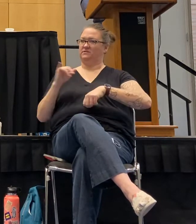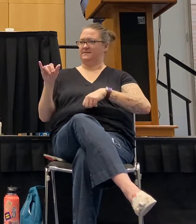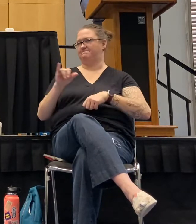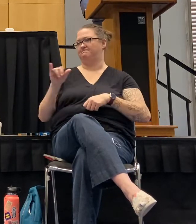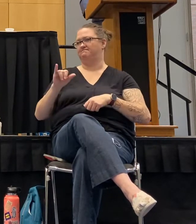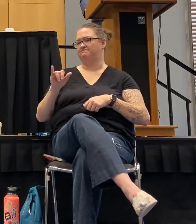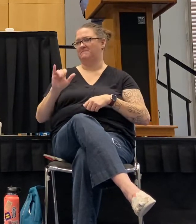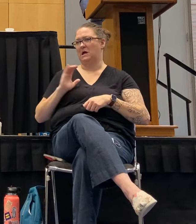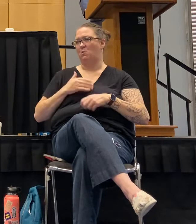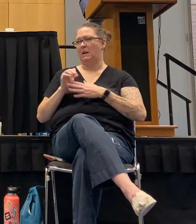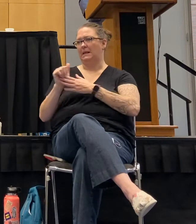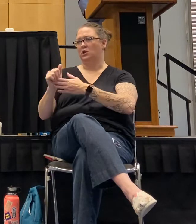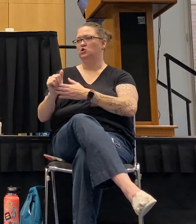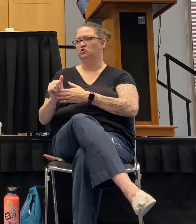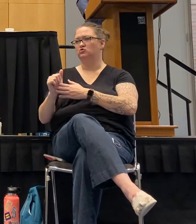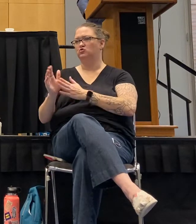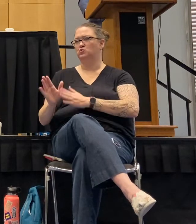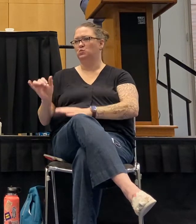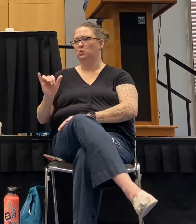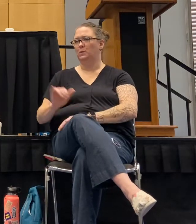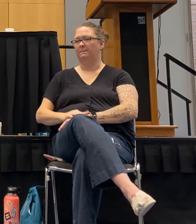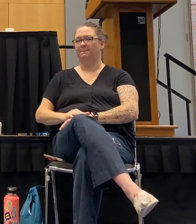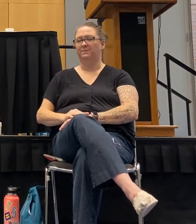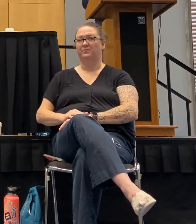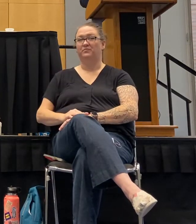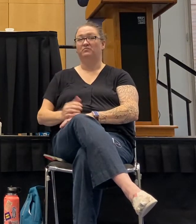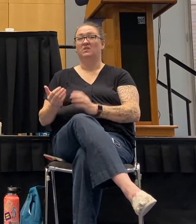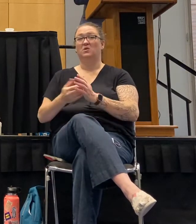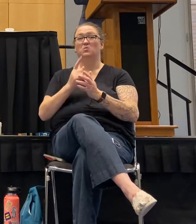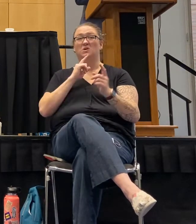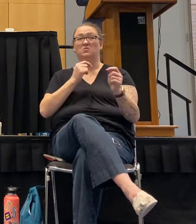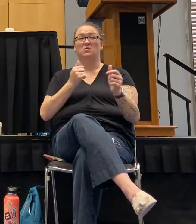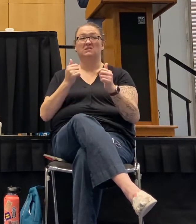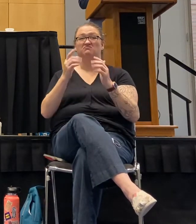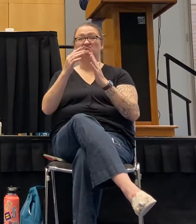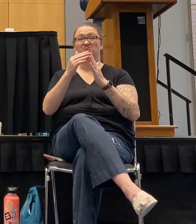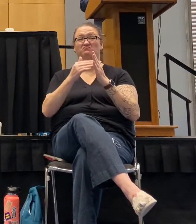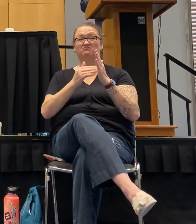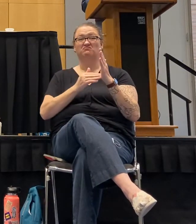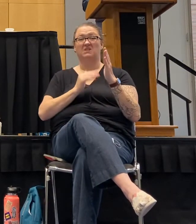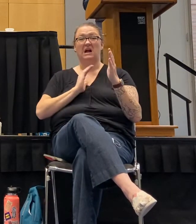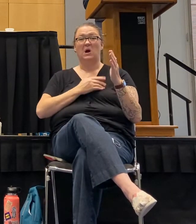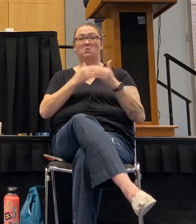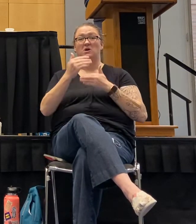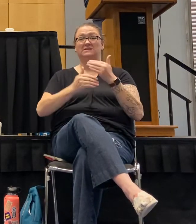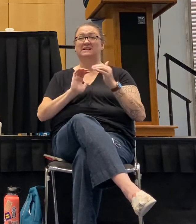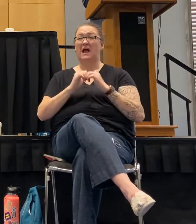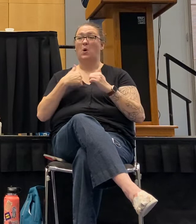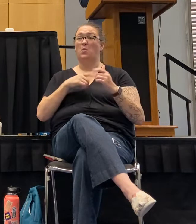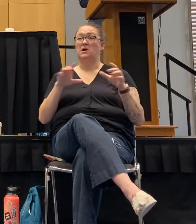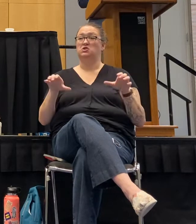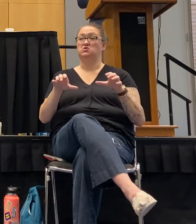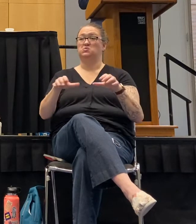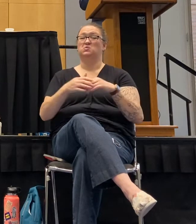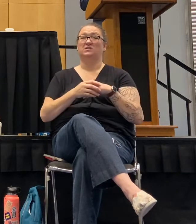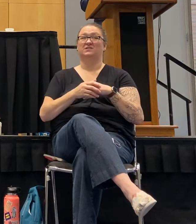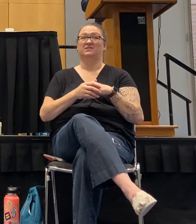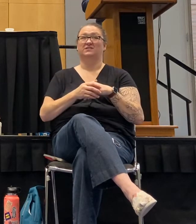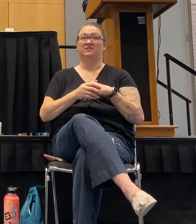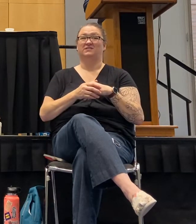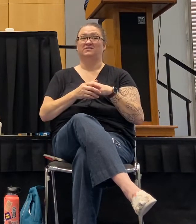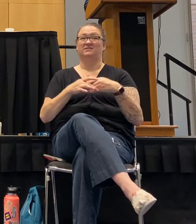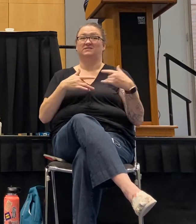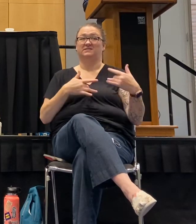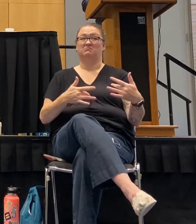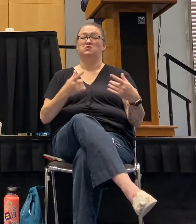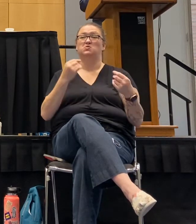even our leadership as well, because of that. So again, really quickly, just to detail, this is our process and how we do it. And so